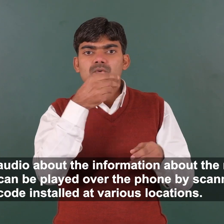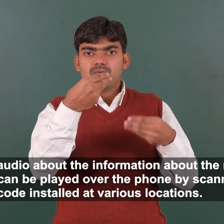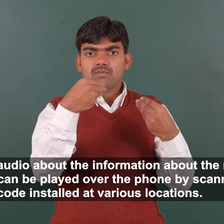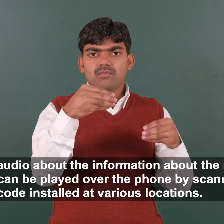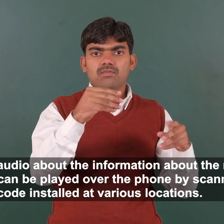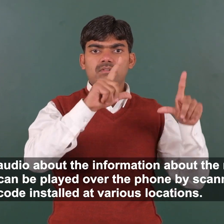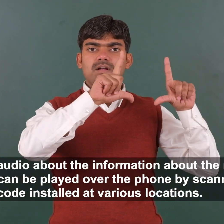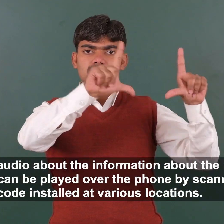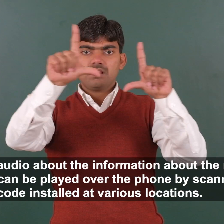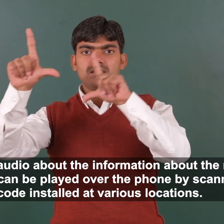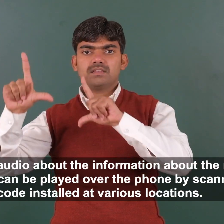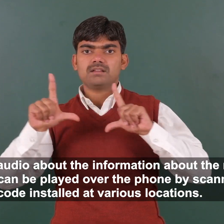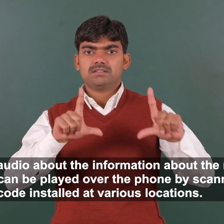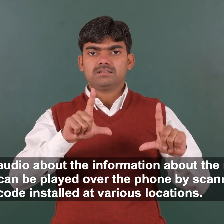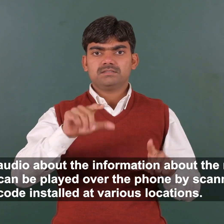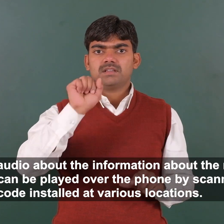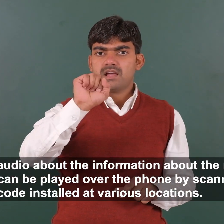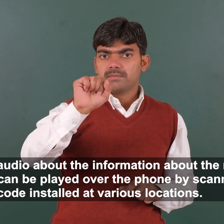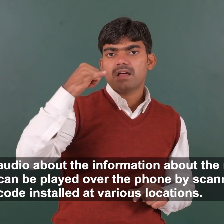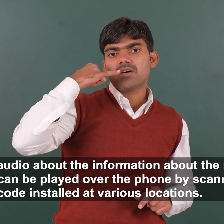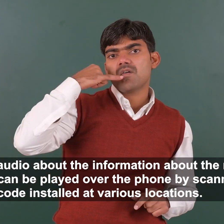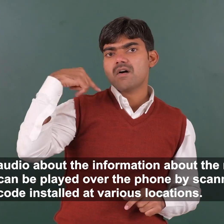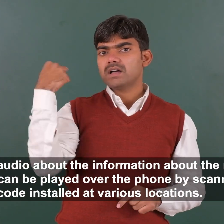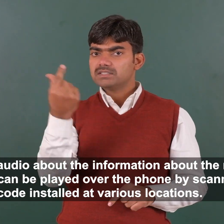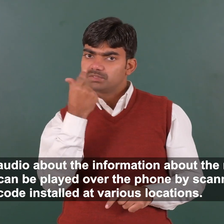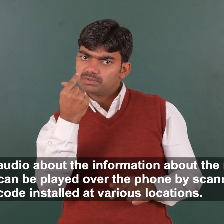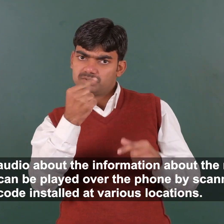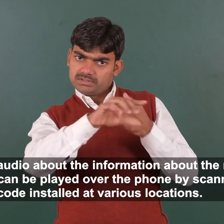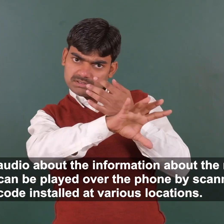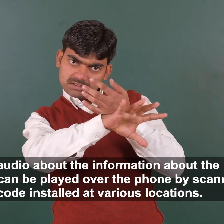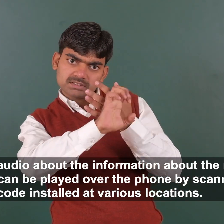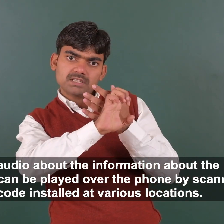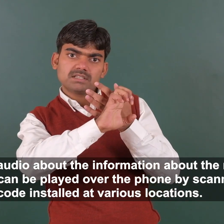by scanning the audio installed at various locations.